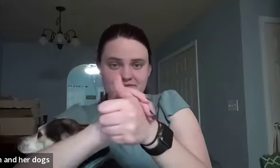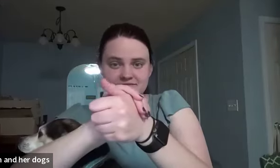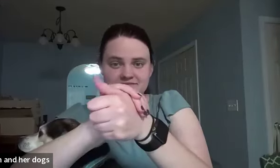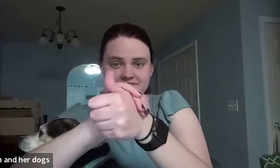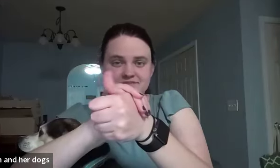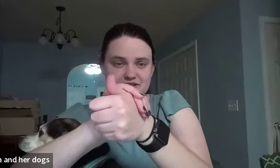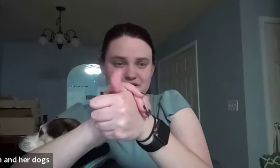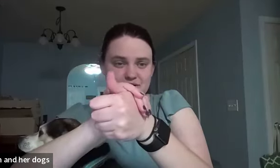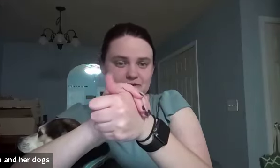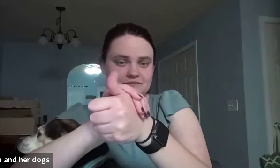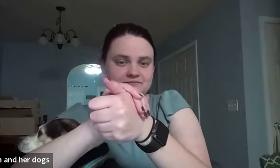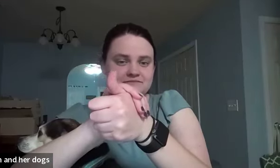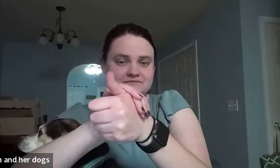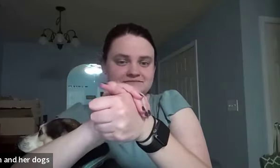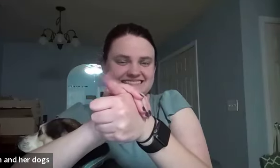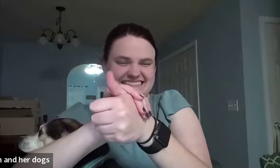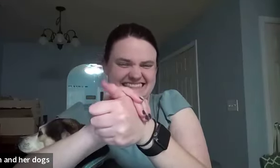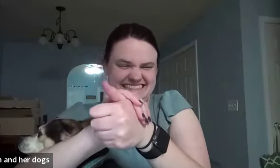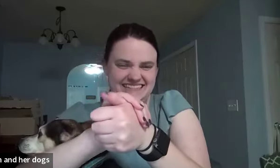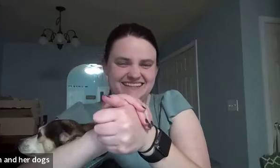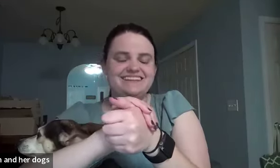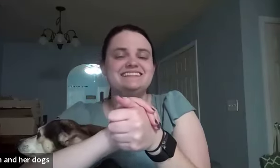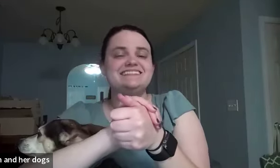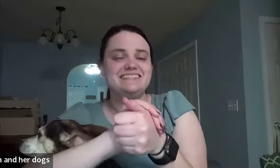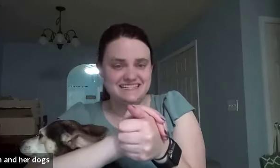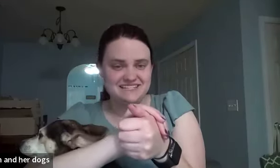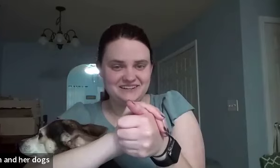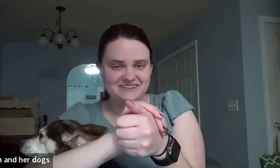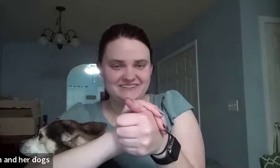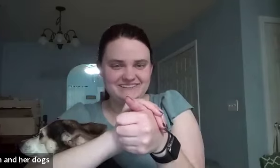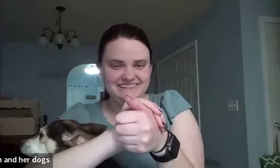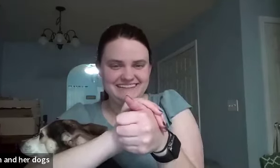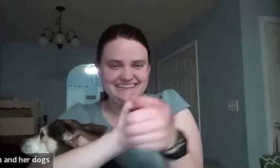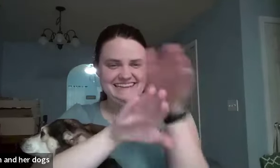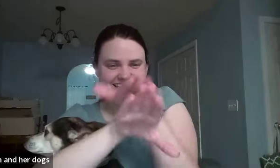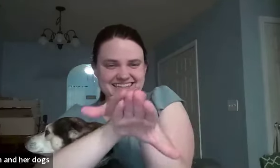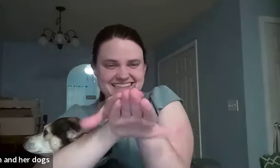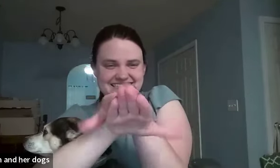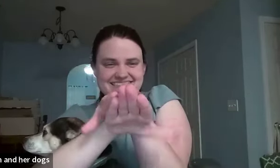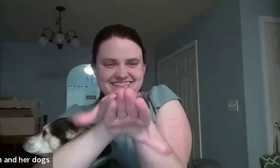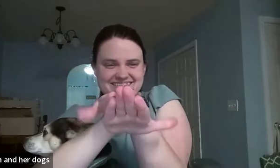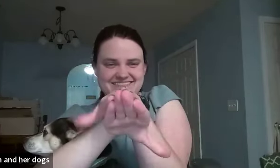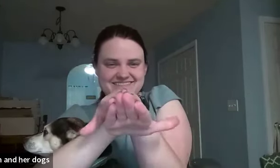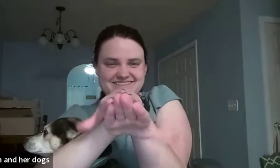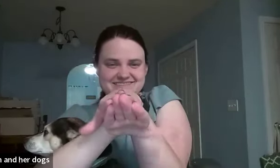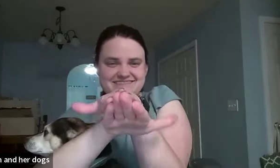turtle, turtle. Then sea turtle, sea turtle.